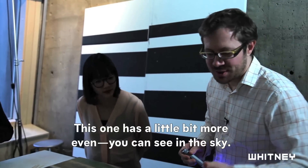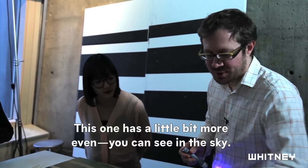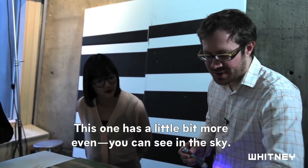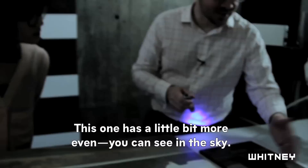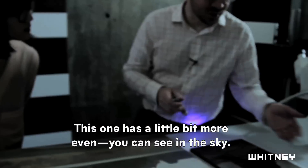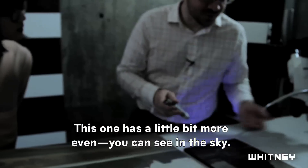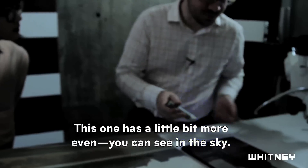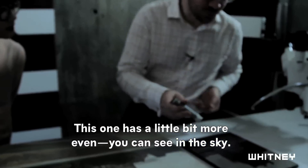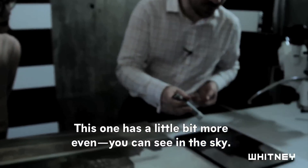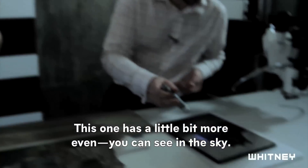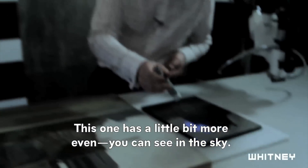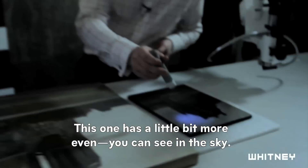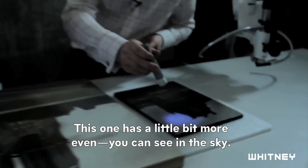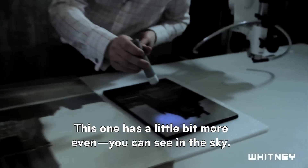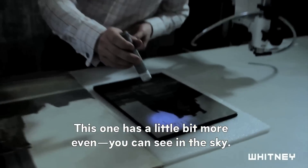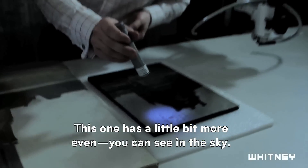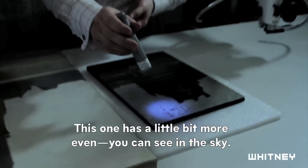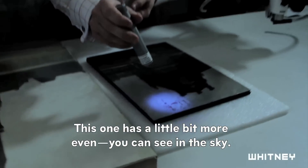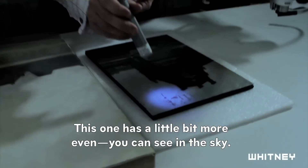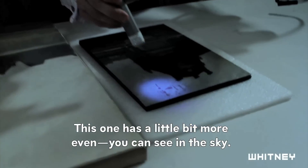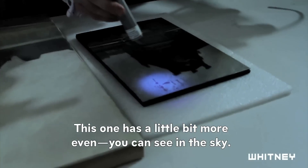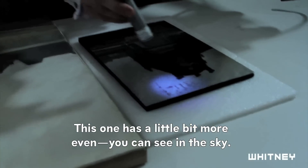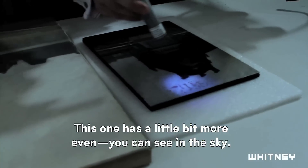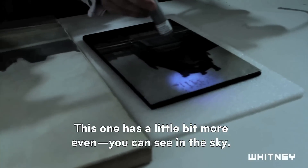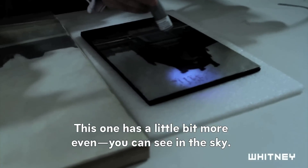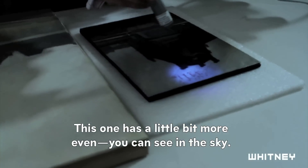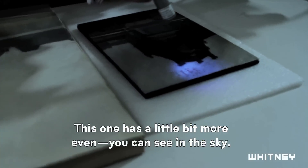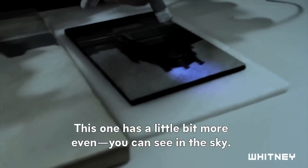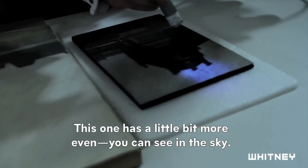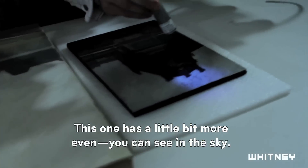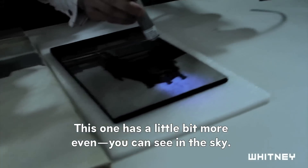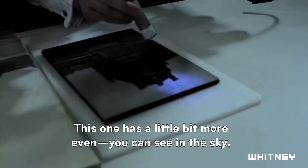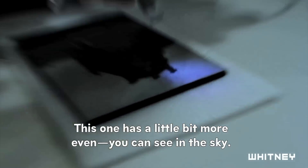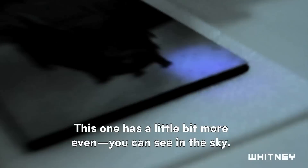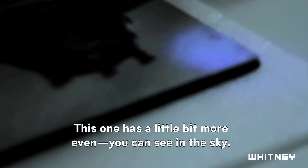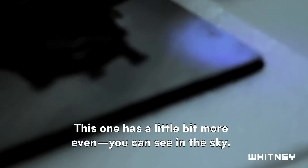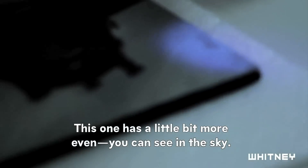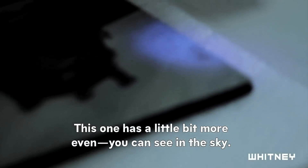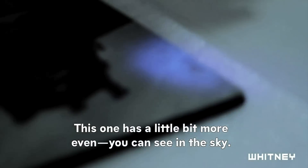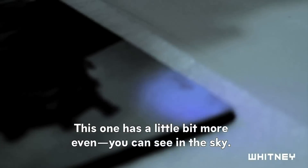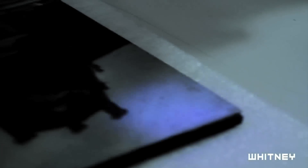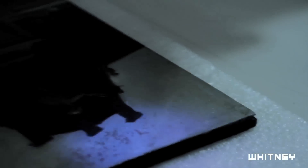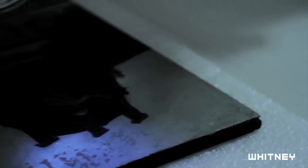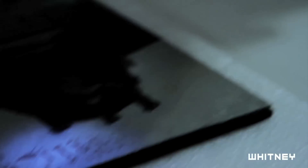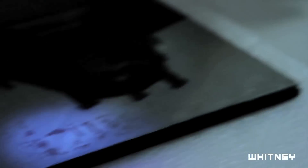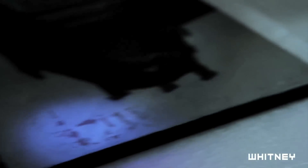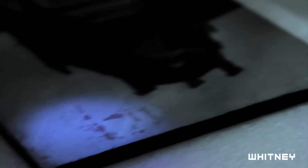And this one has a little bit more even, you can see in the sky. So, there's.